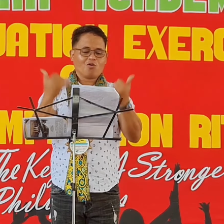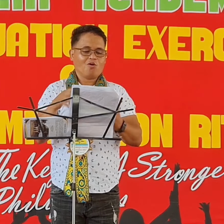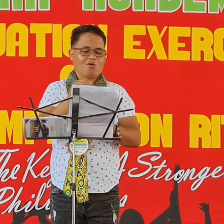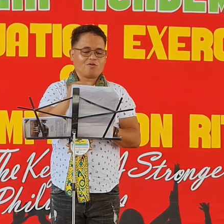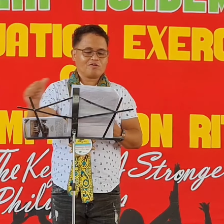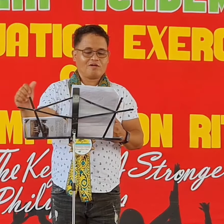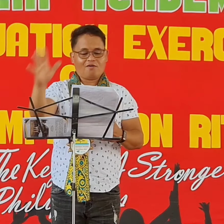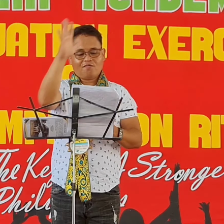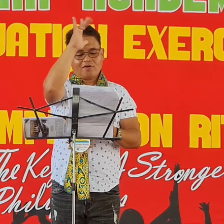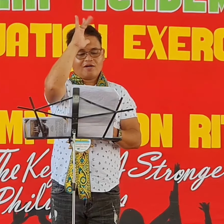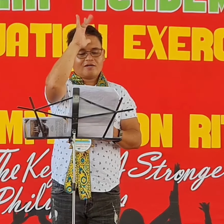I am now a father.